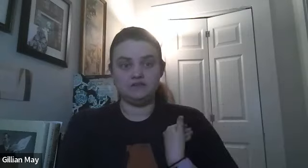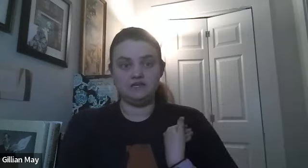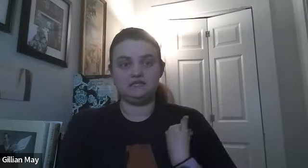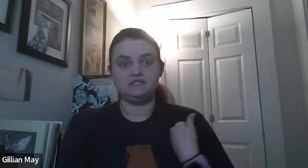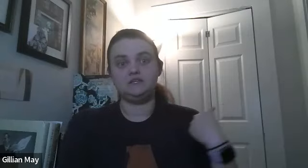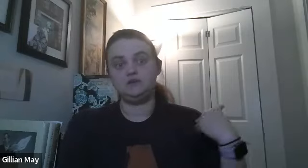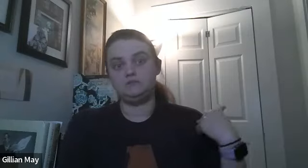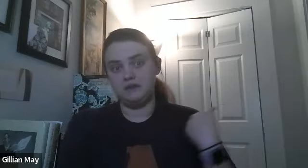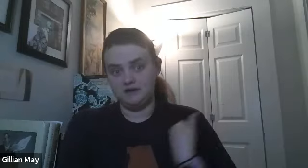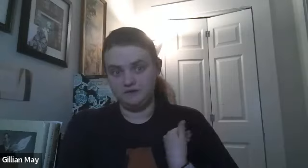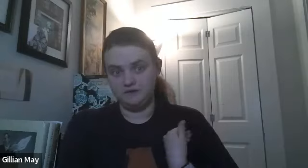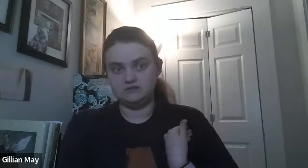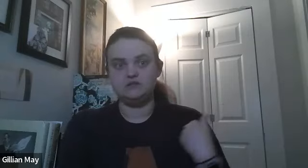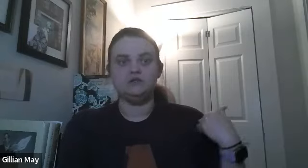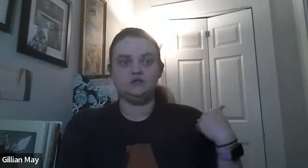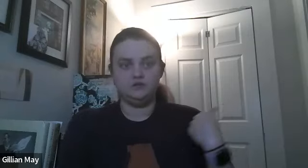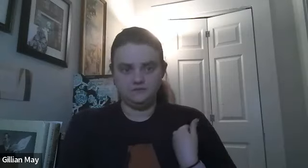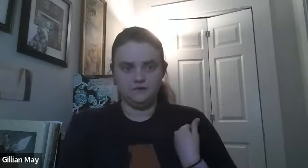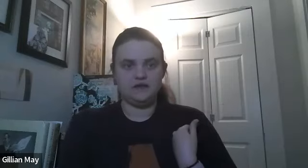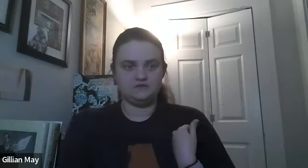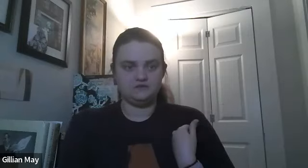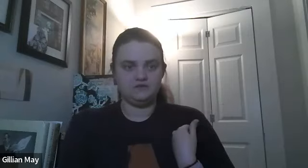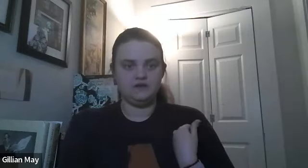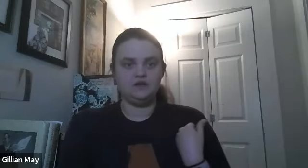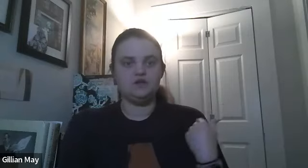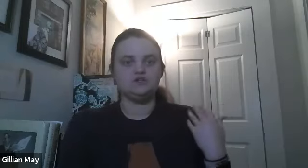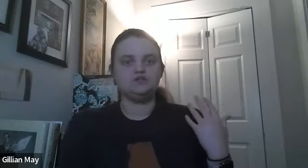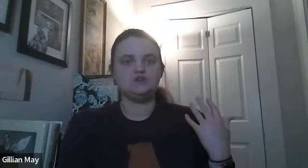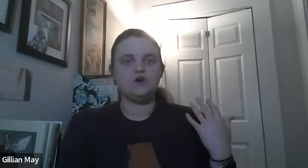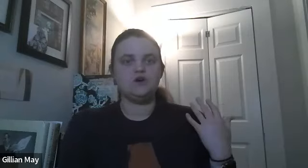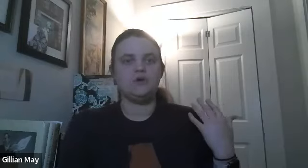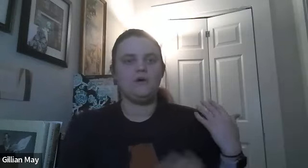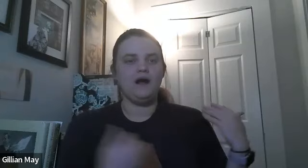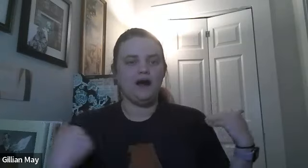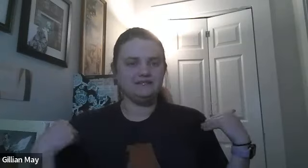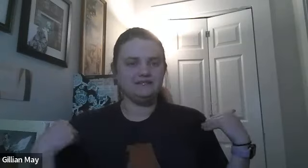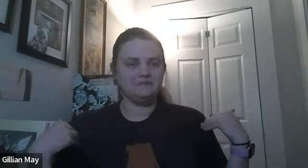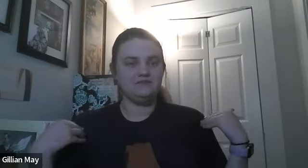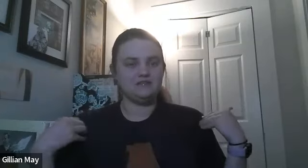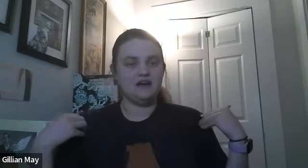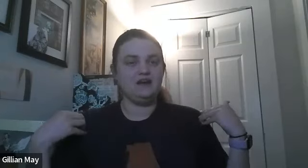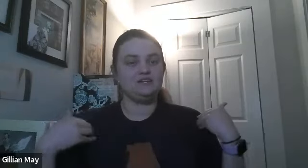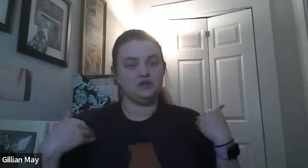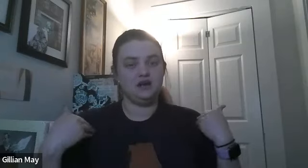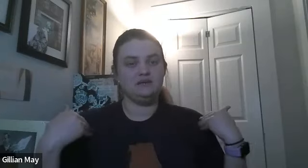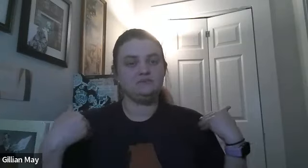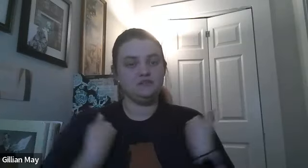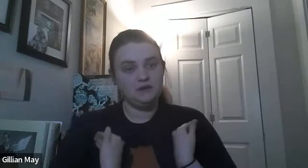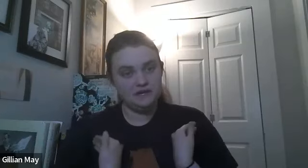like it's my fault, your fault, that sort of thing. So I typically for tired, I try to keep the